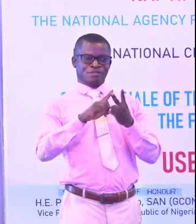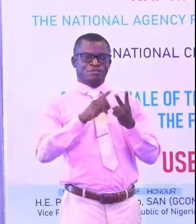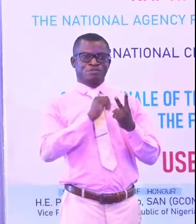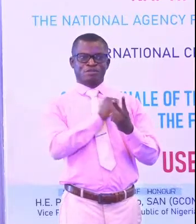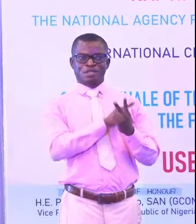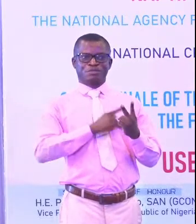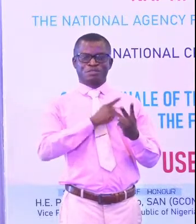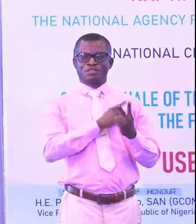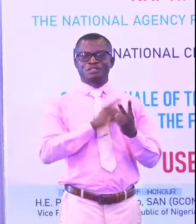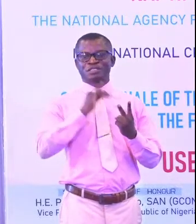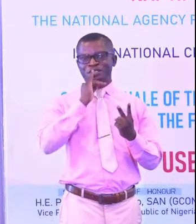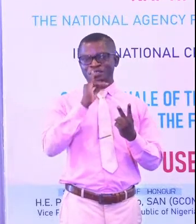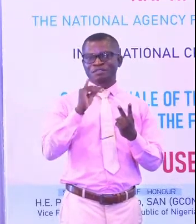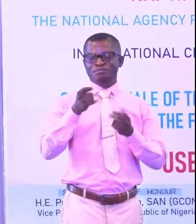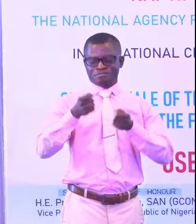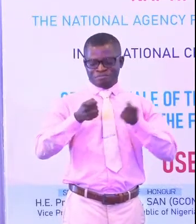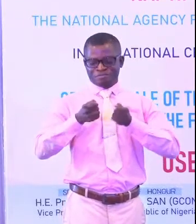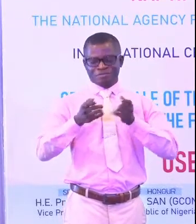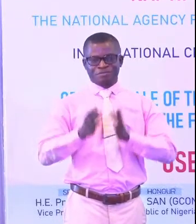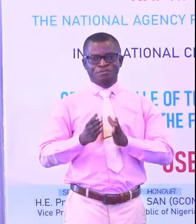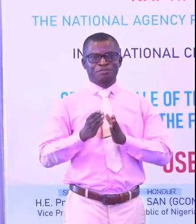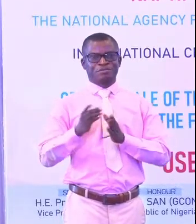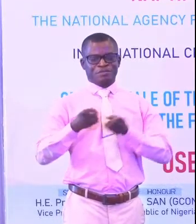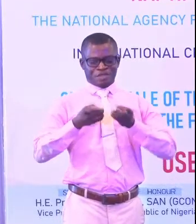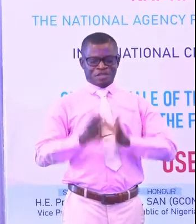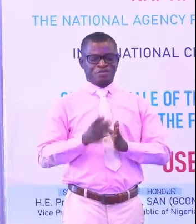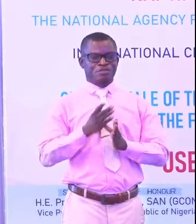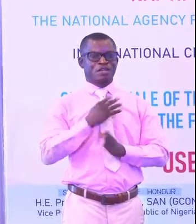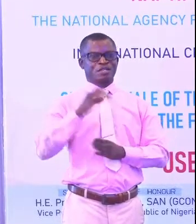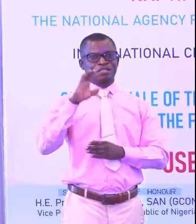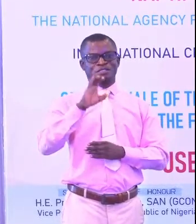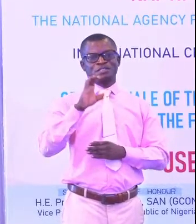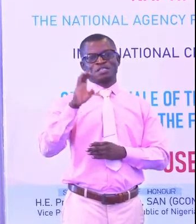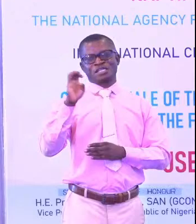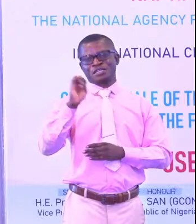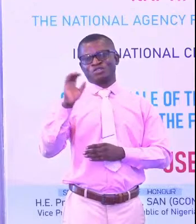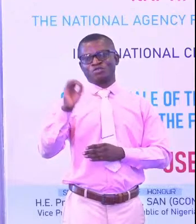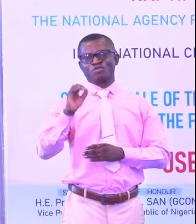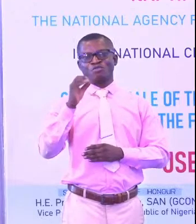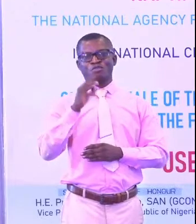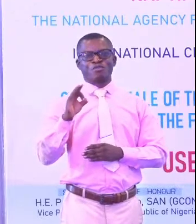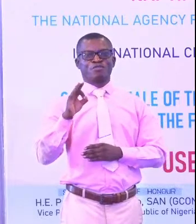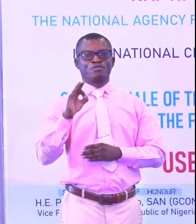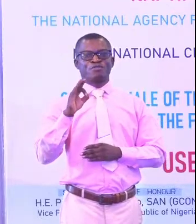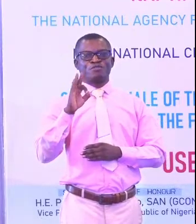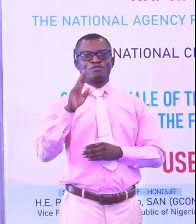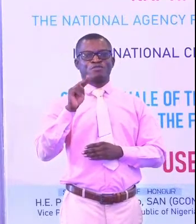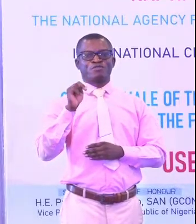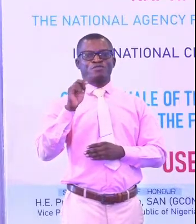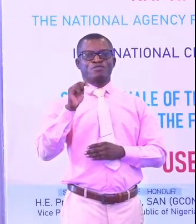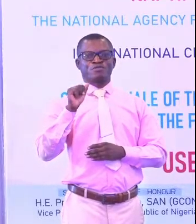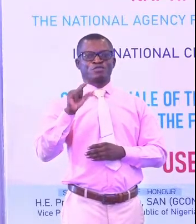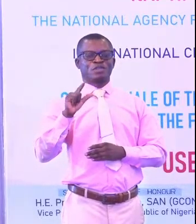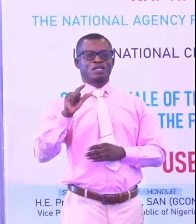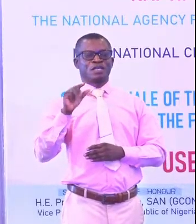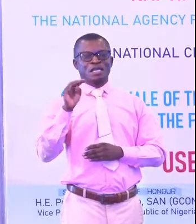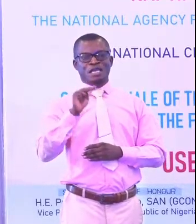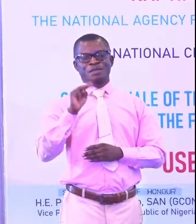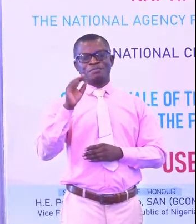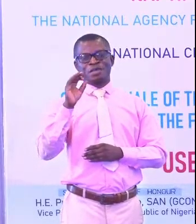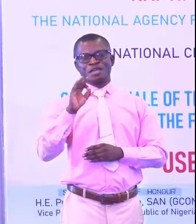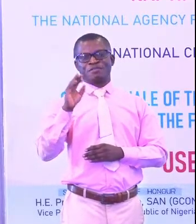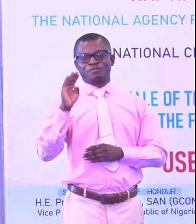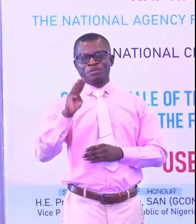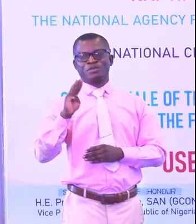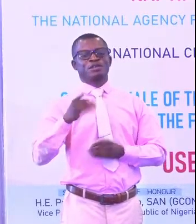and this is the Managing Director and CEO of Full-Term Microfinance Institution. Let's